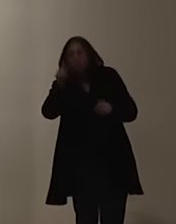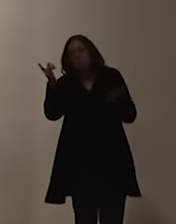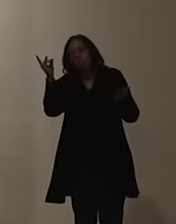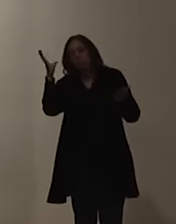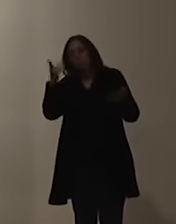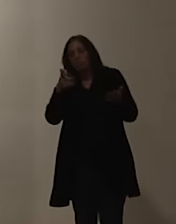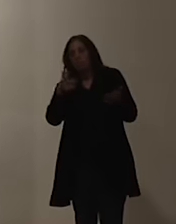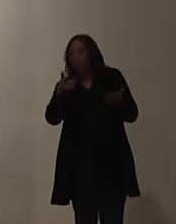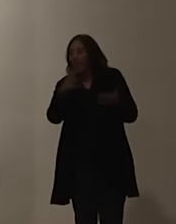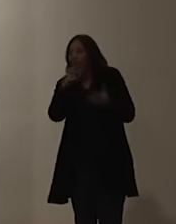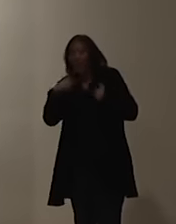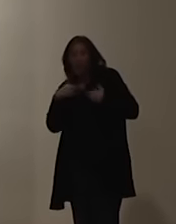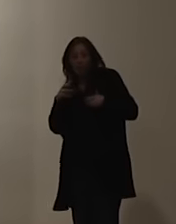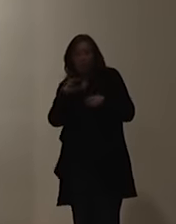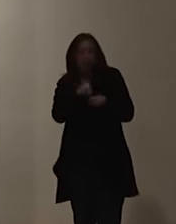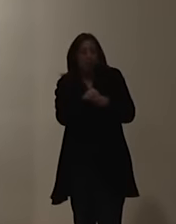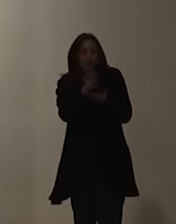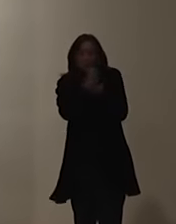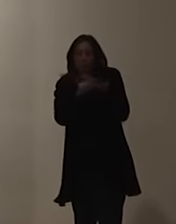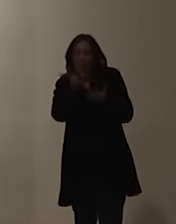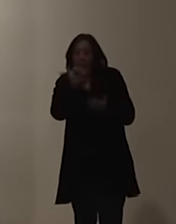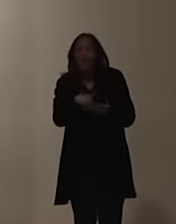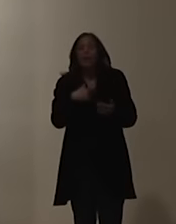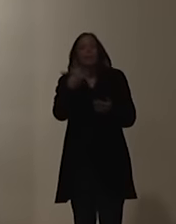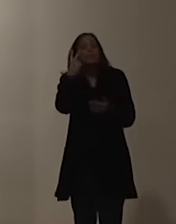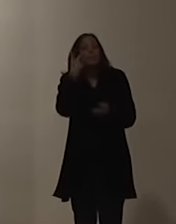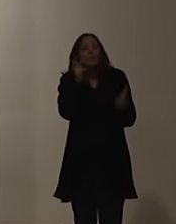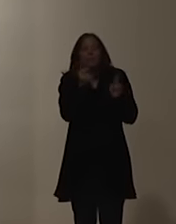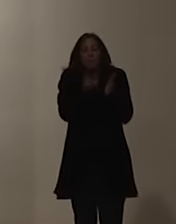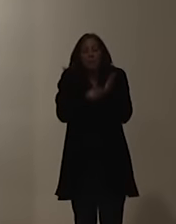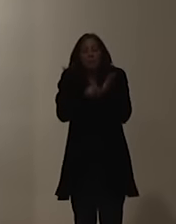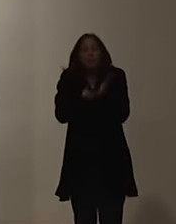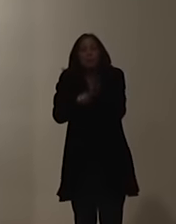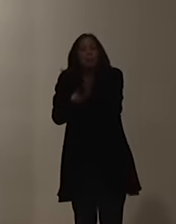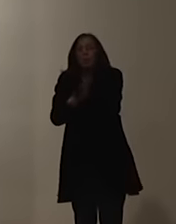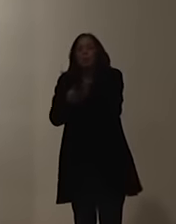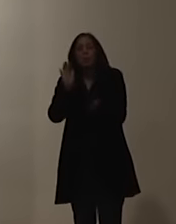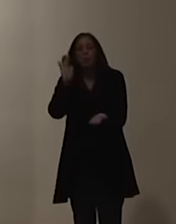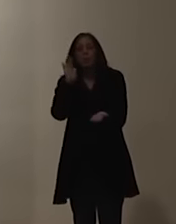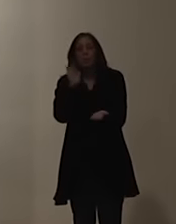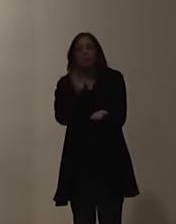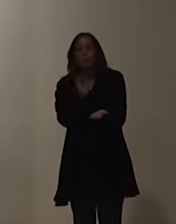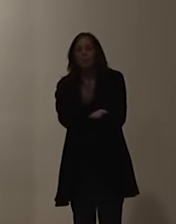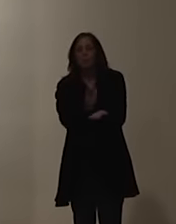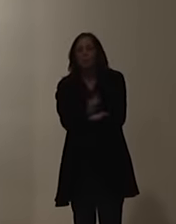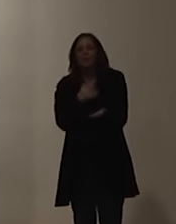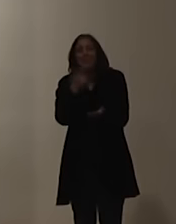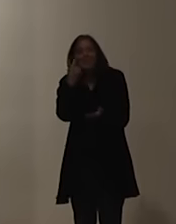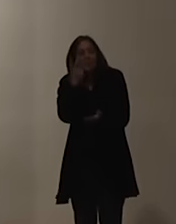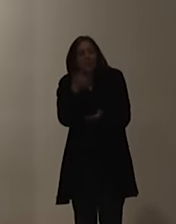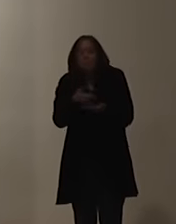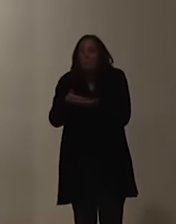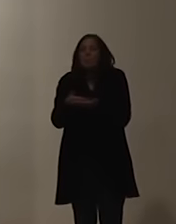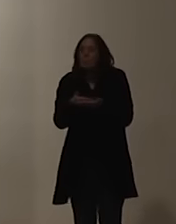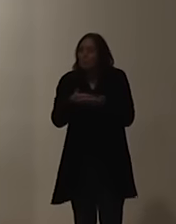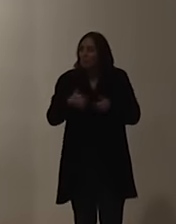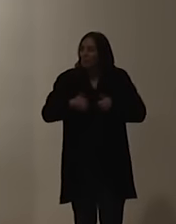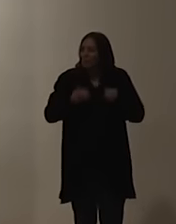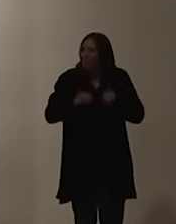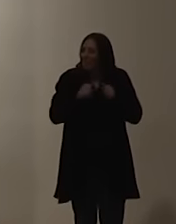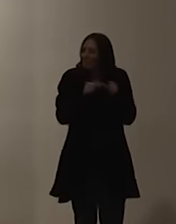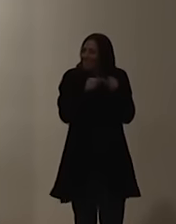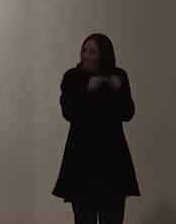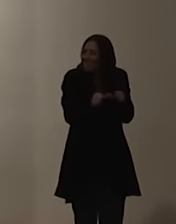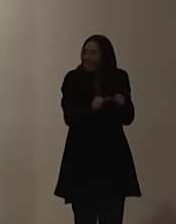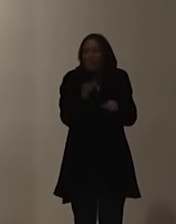like you could watch mortality drop, under five mortality, infant mortality means under one, maternal